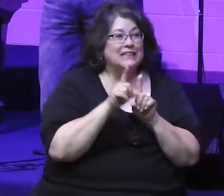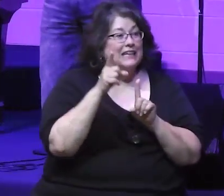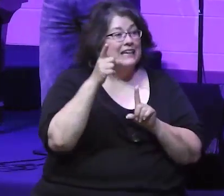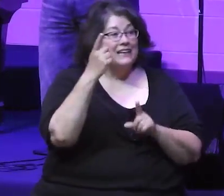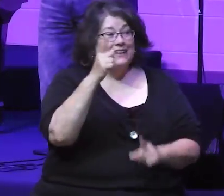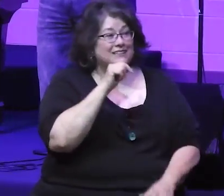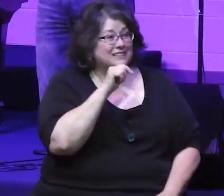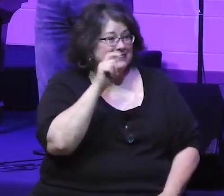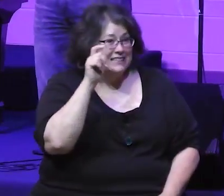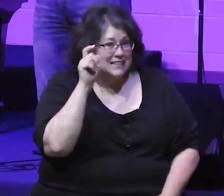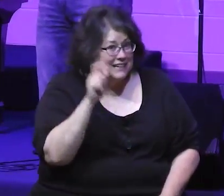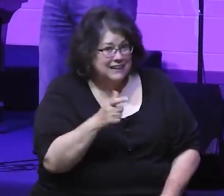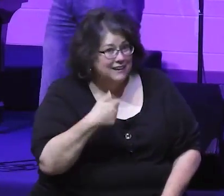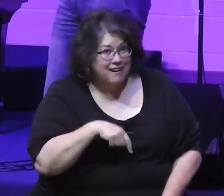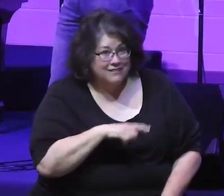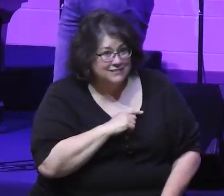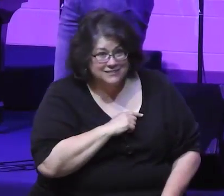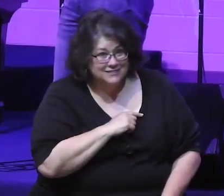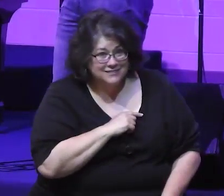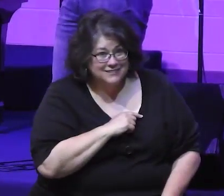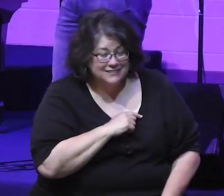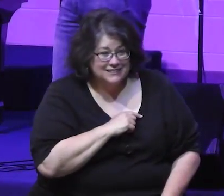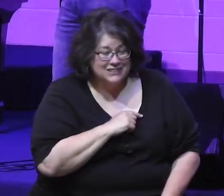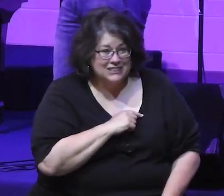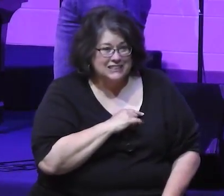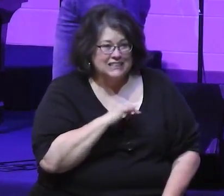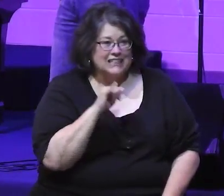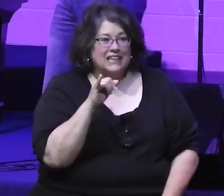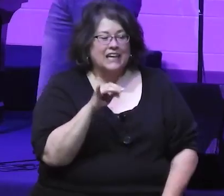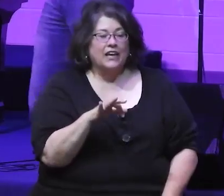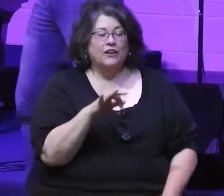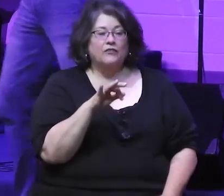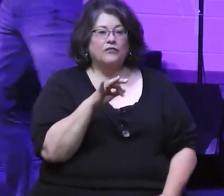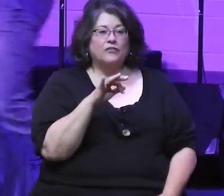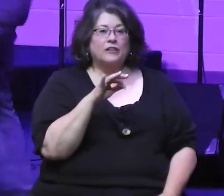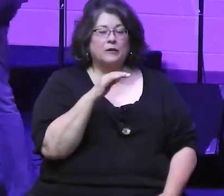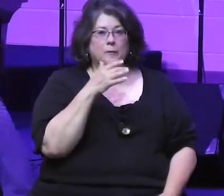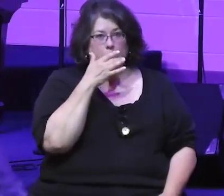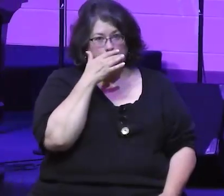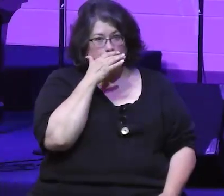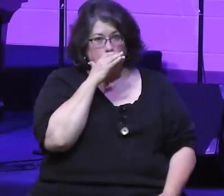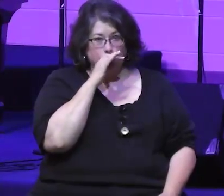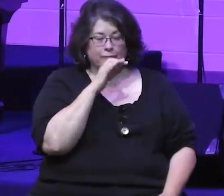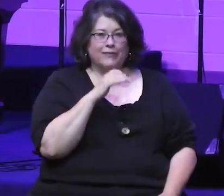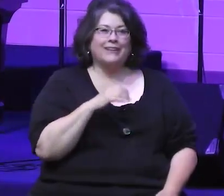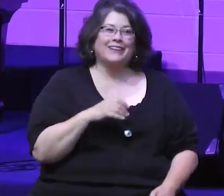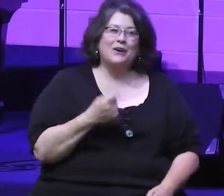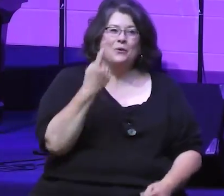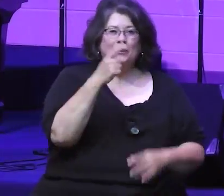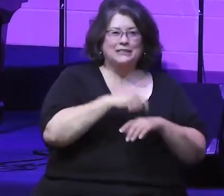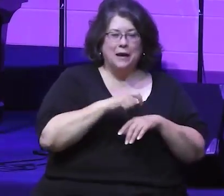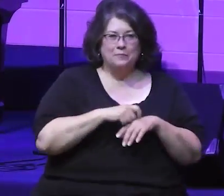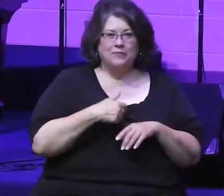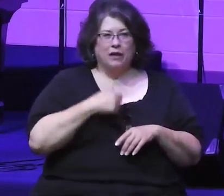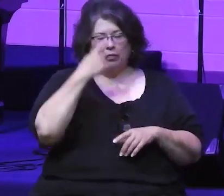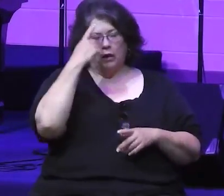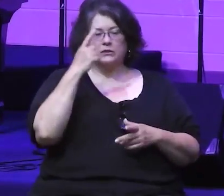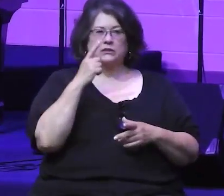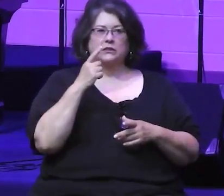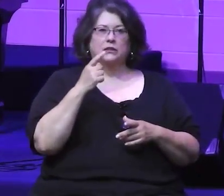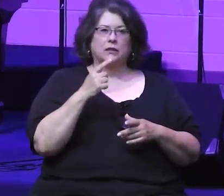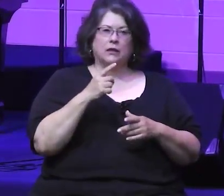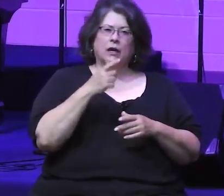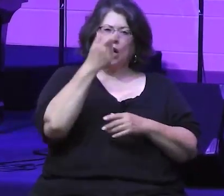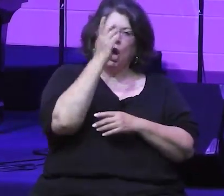need us. In fact, if you're ever to fill in the statement, God needs fill in the blank. If on the back of the program I wrote, God needs fill in the